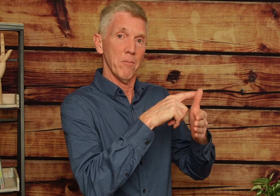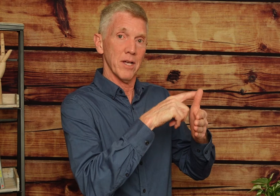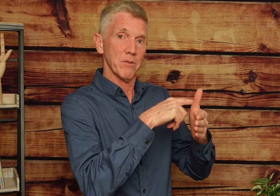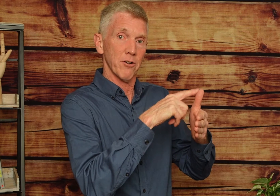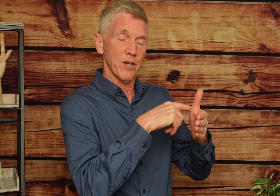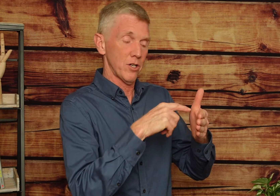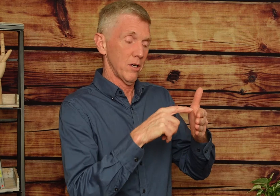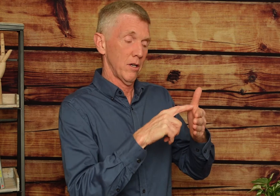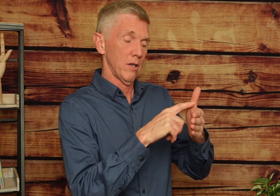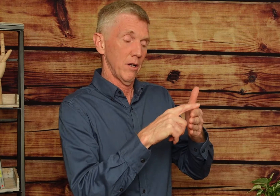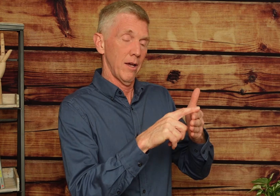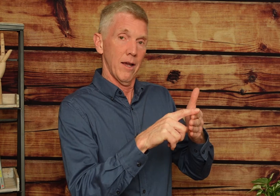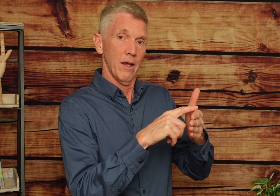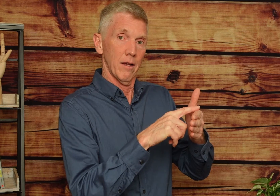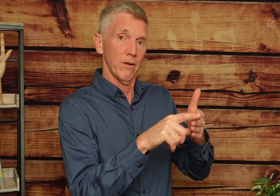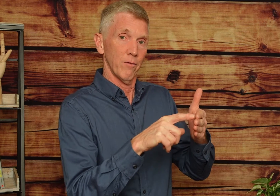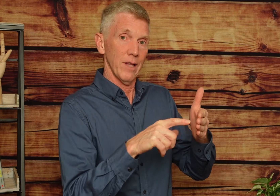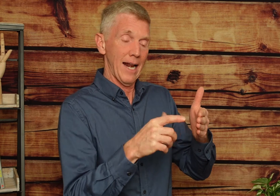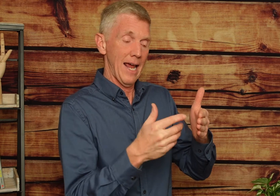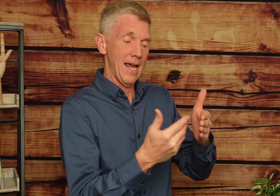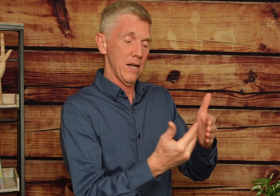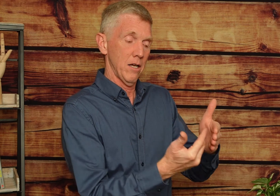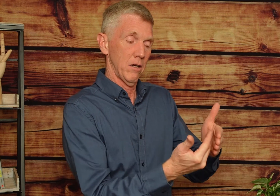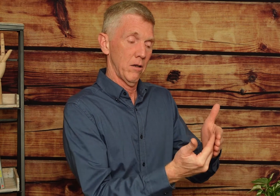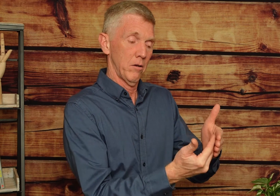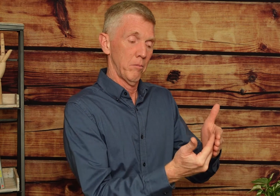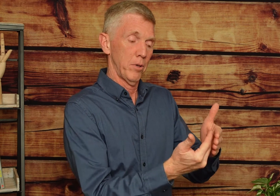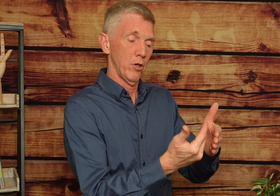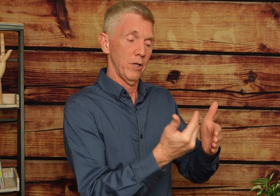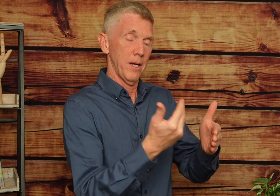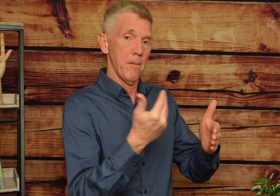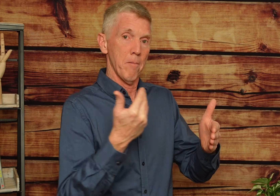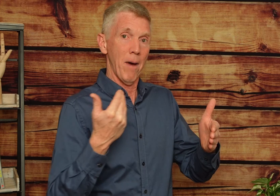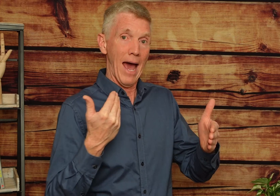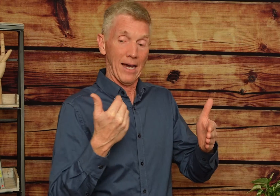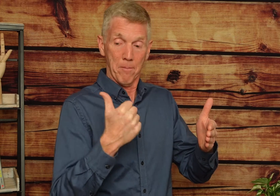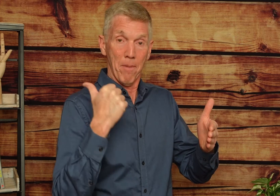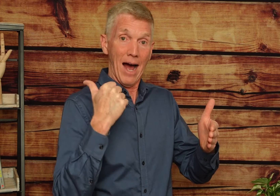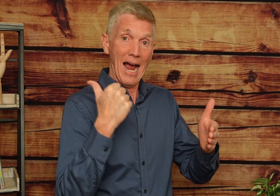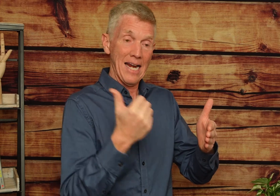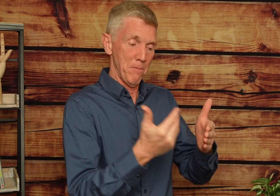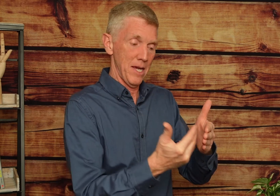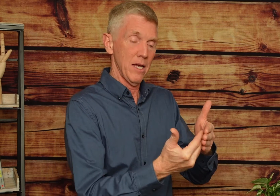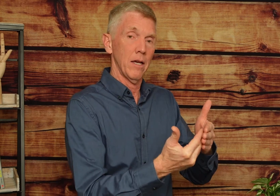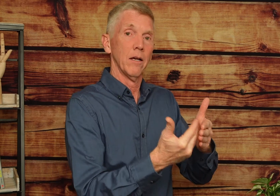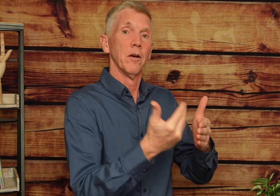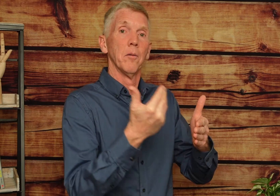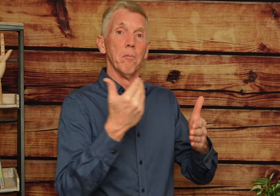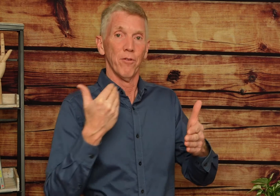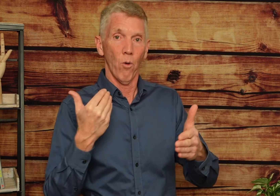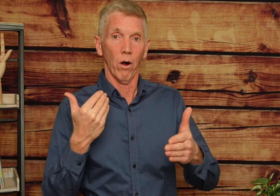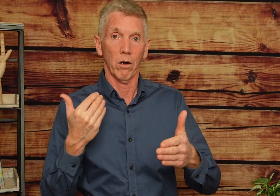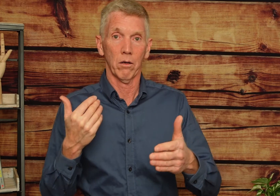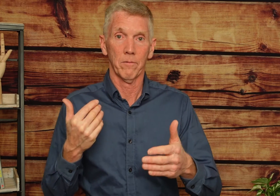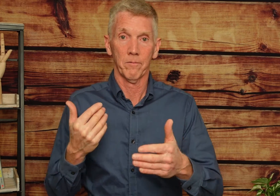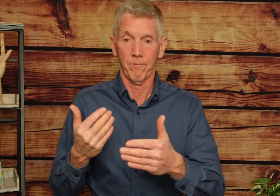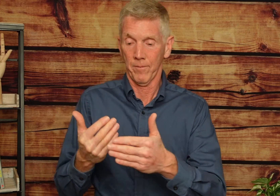up stretched, flat hand, pull it back behind me, before.